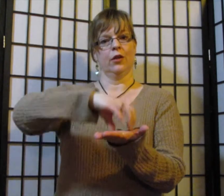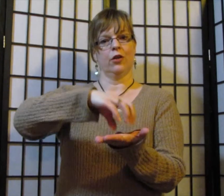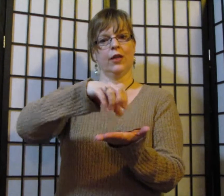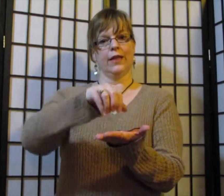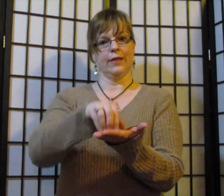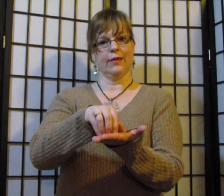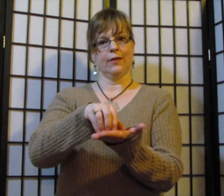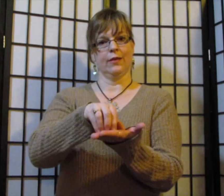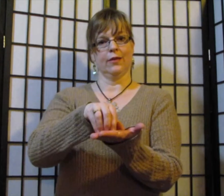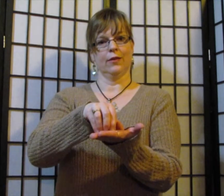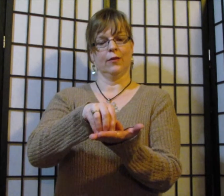Cookies.